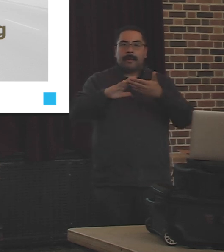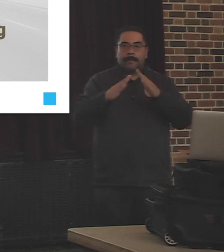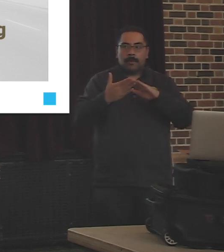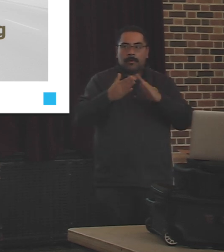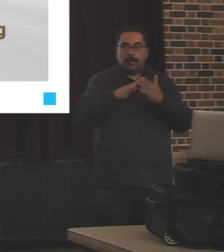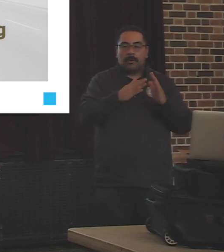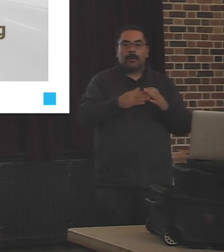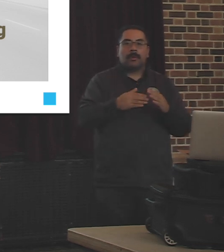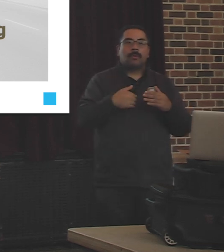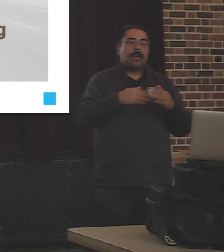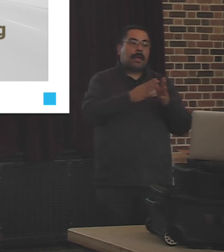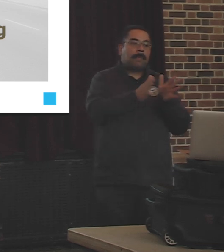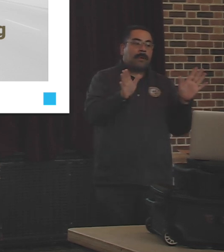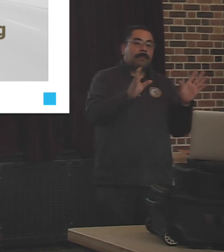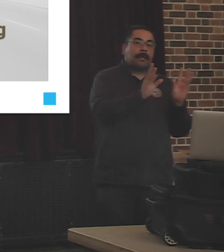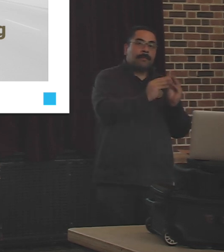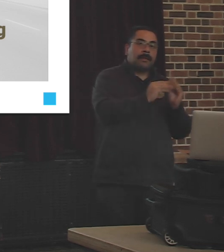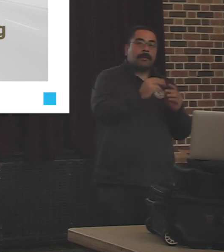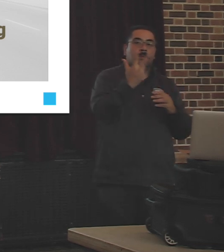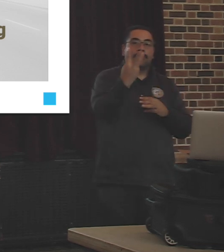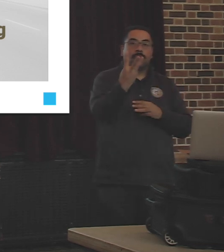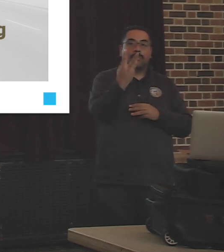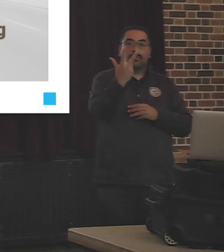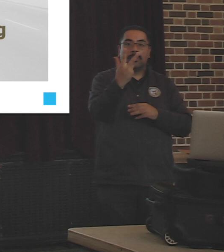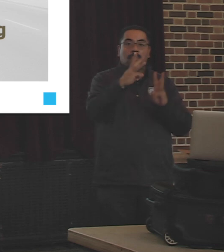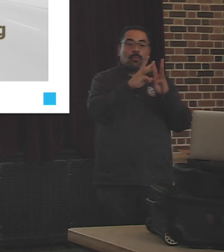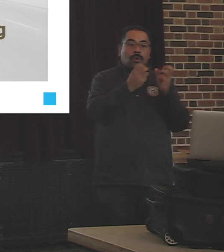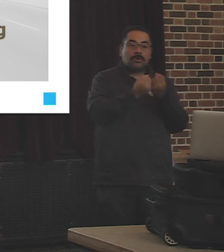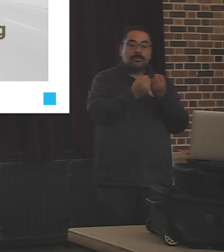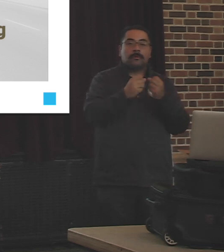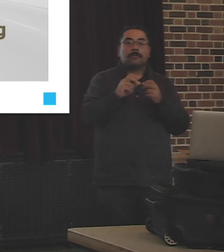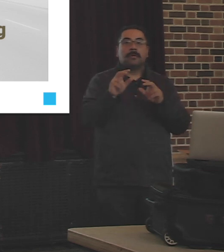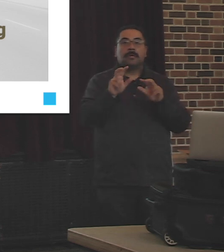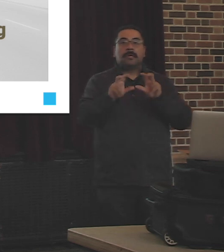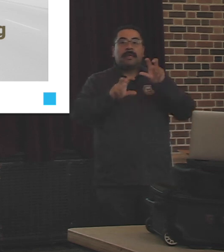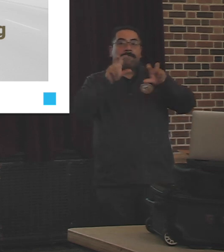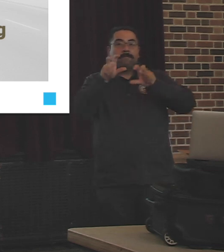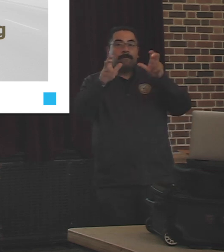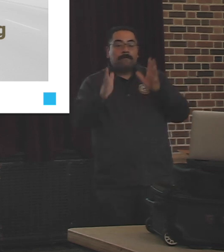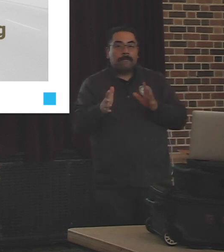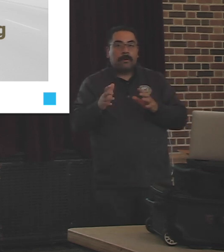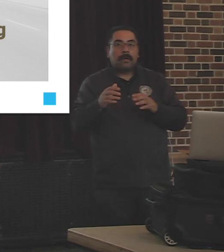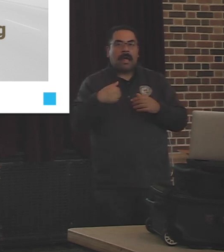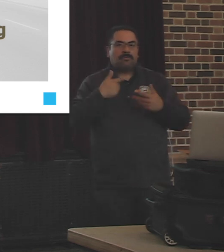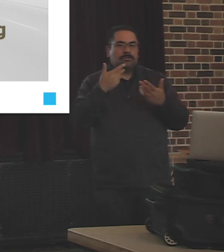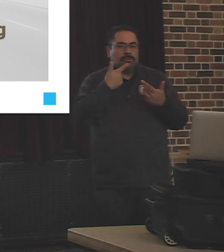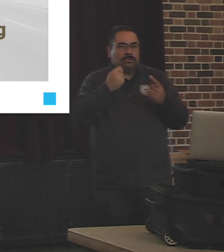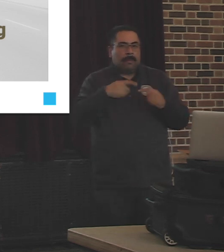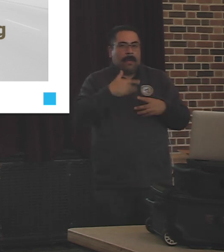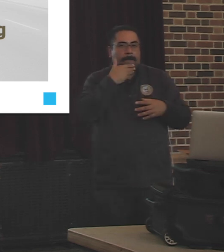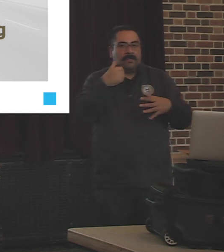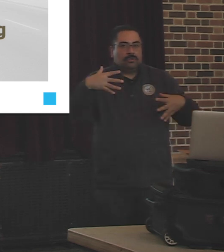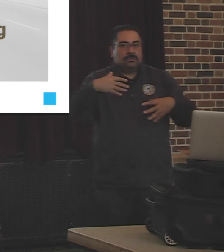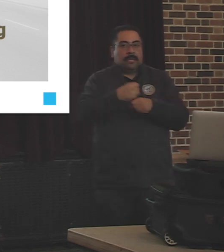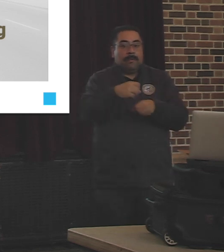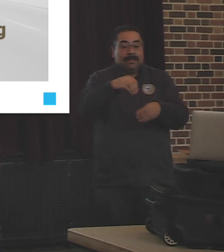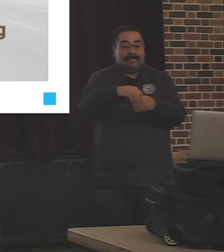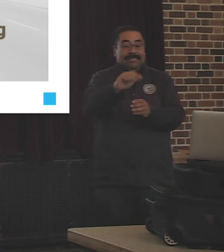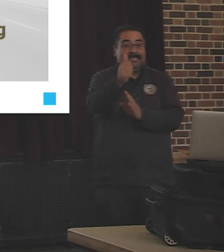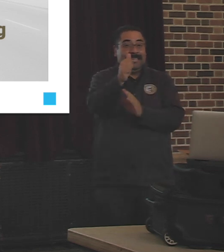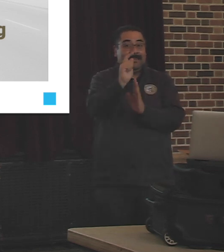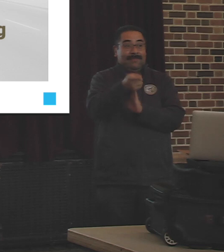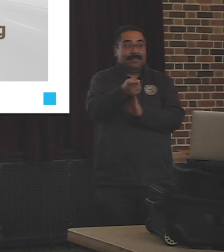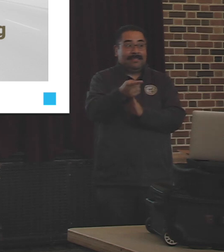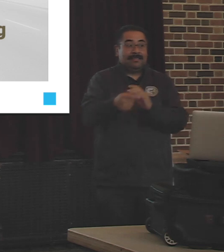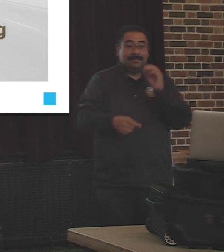had a public meeting, 3 workshops, stakeholder meetings, so I will do my best at summarizing in 10 minutes.